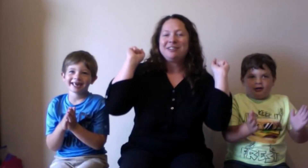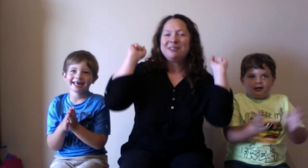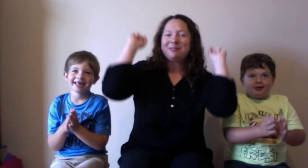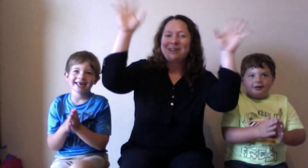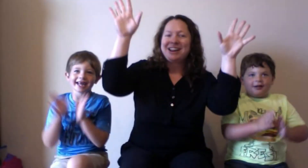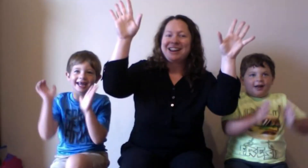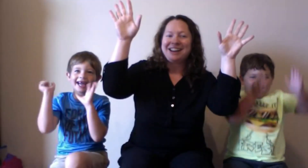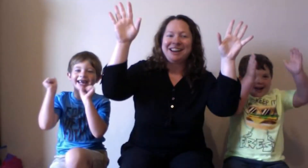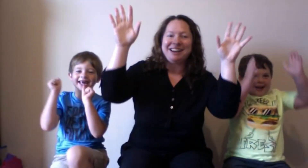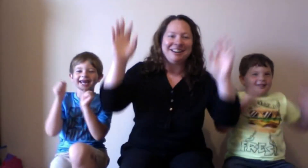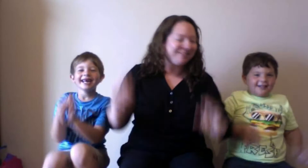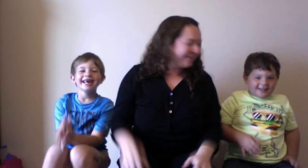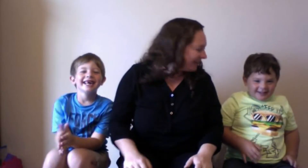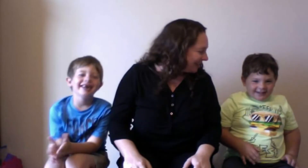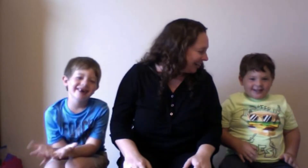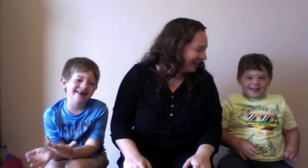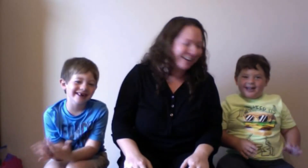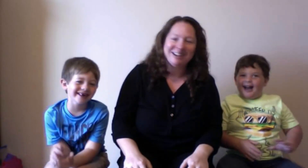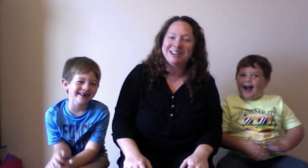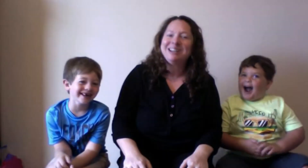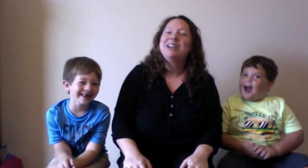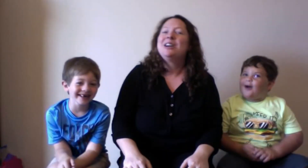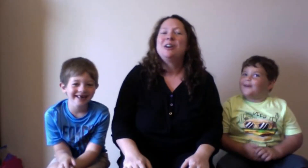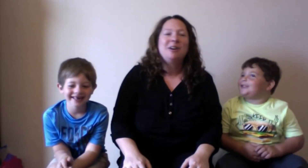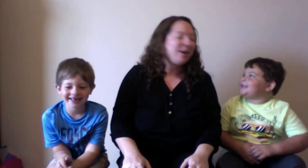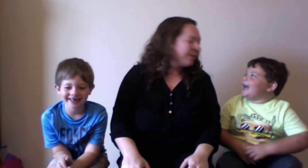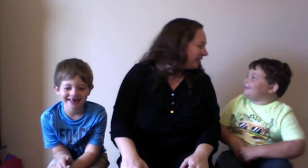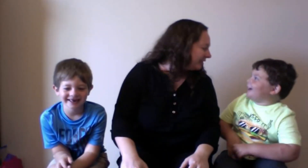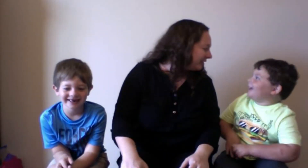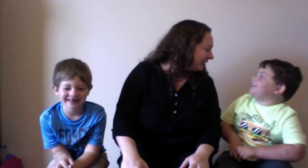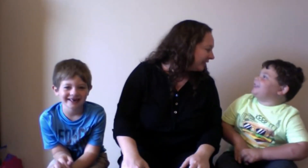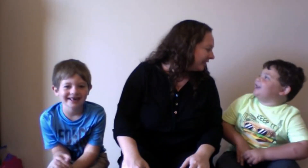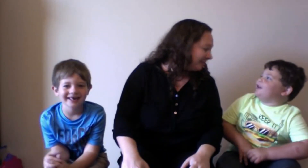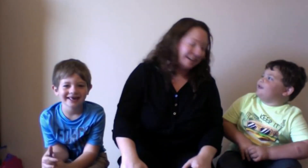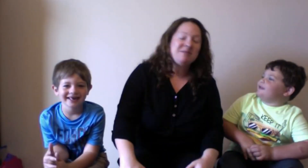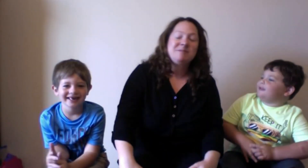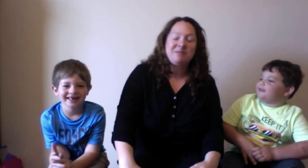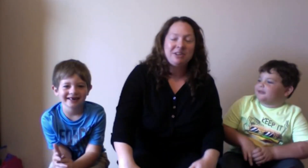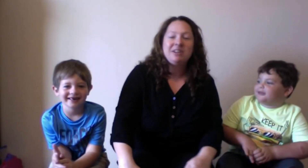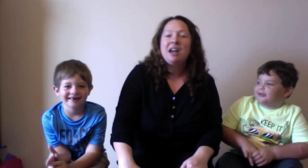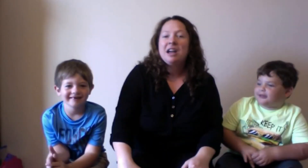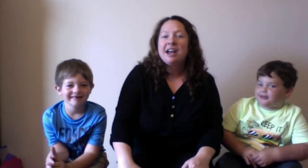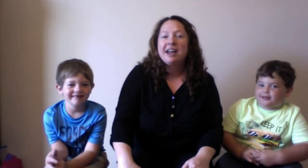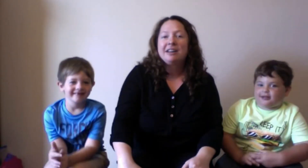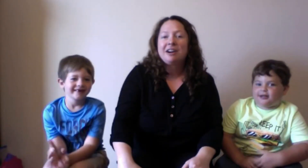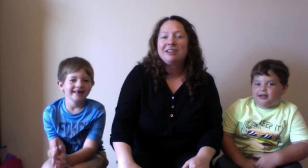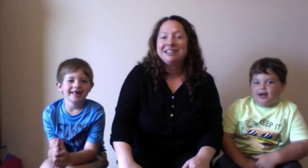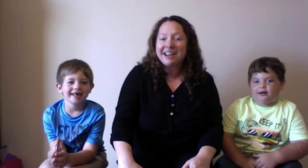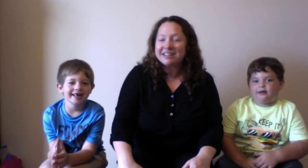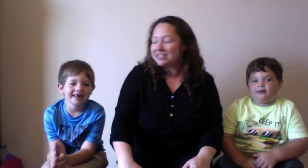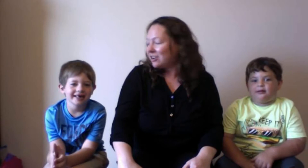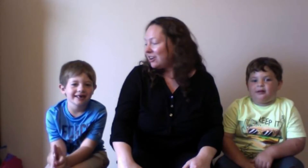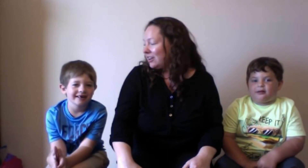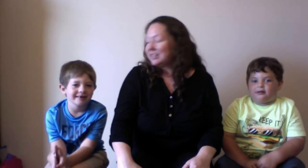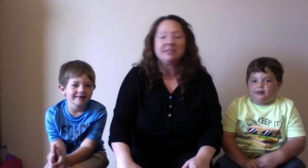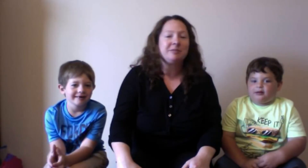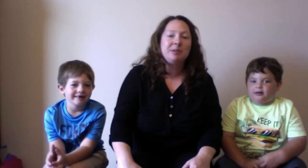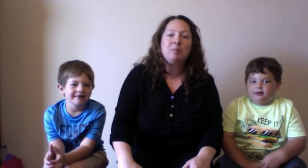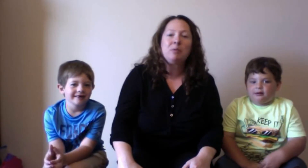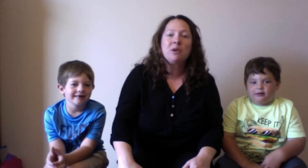Hooray. Hooray. Very good. We sang with you. sang with you. good. And our last song is going to be The More We